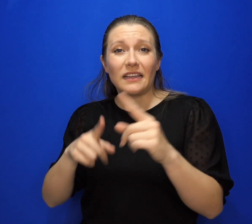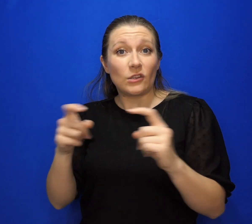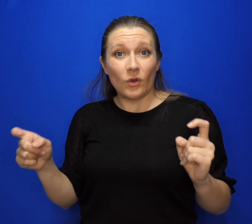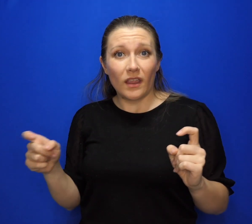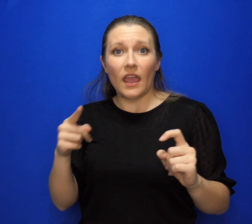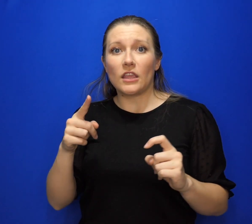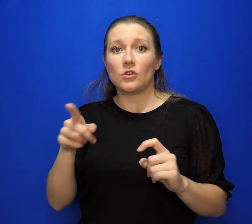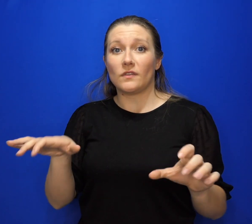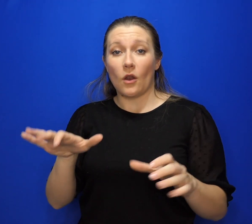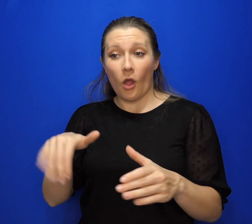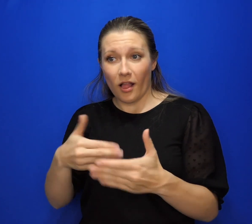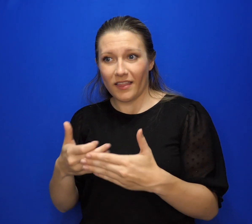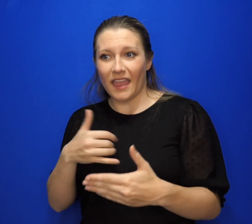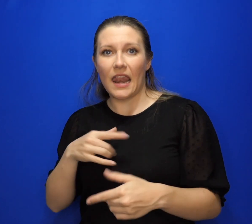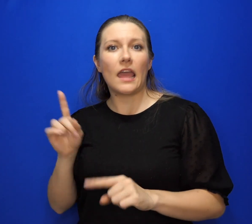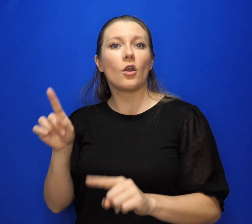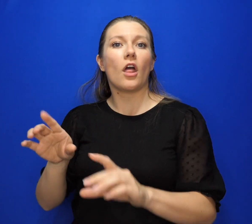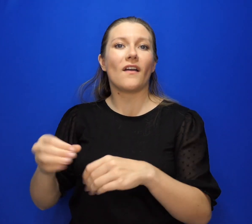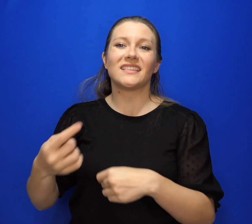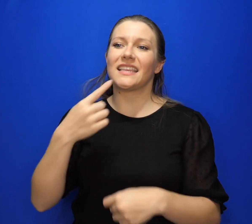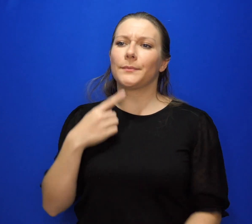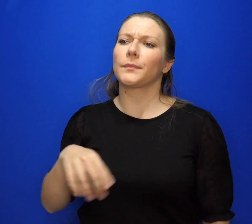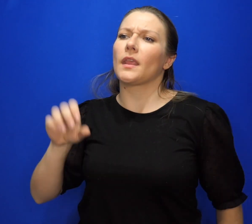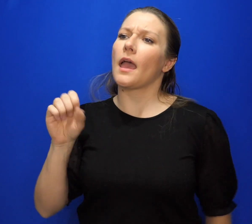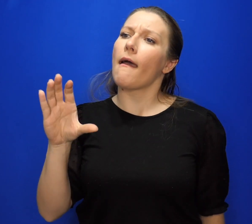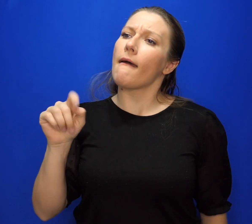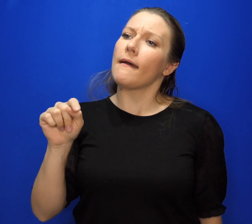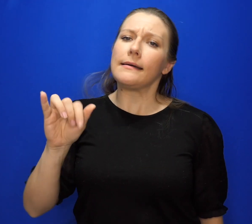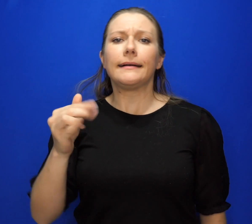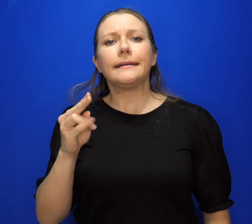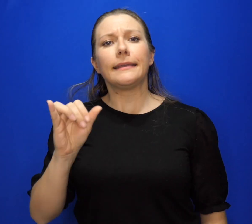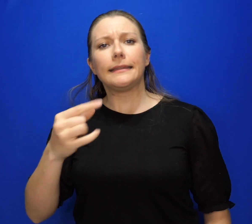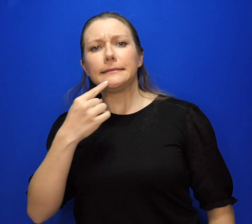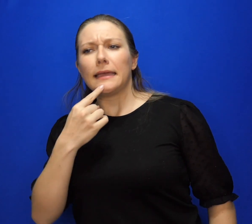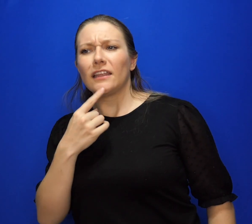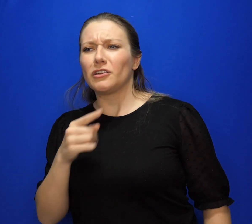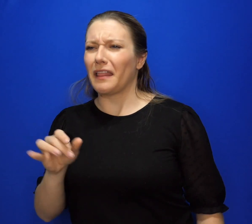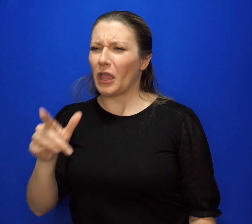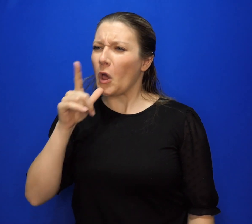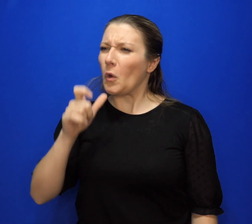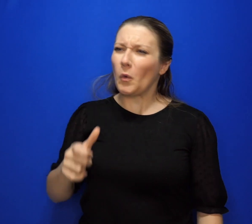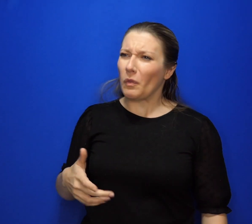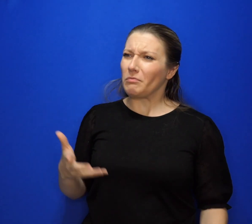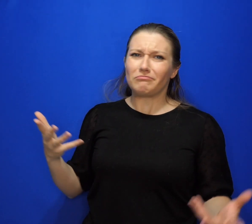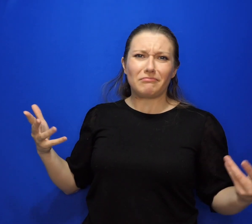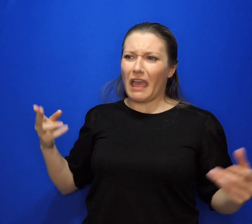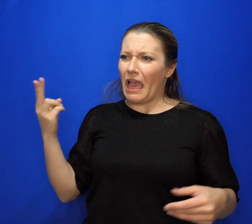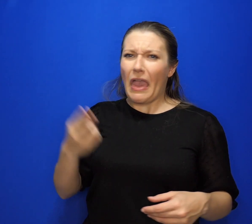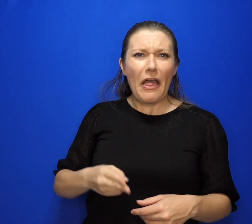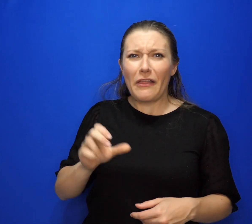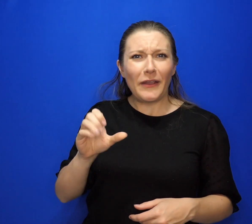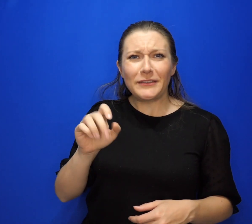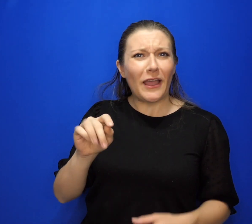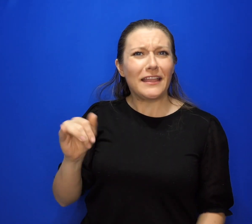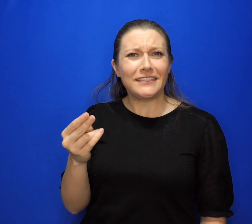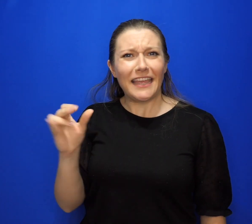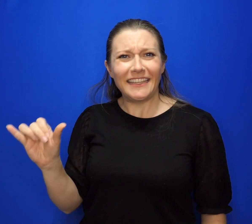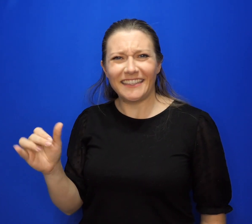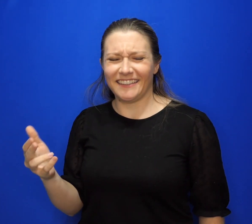hey, Scott and Jenny said, and you're like, who the hell are Scott and Jenny? Who are these people? What do you mean? Do you see